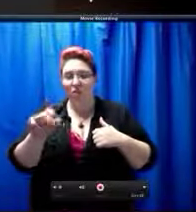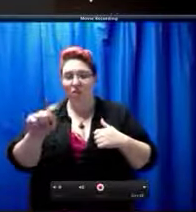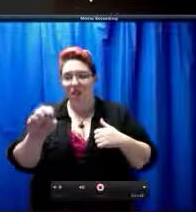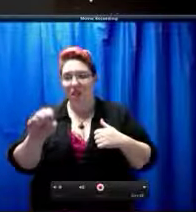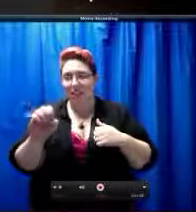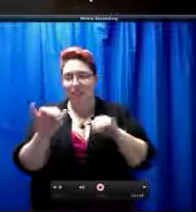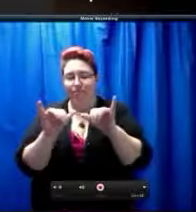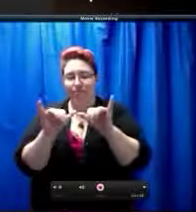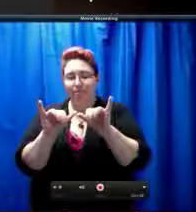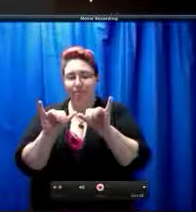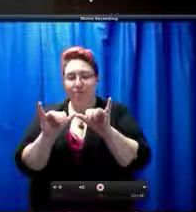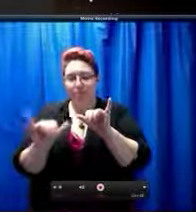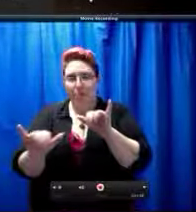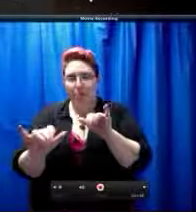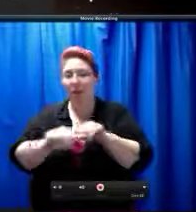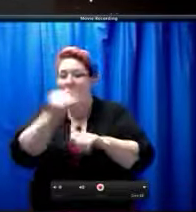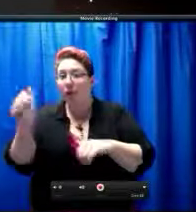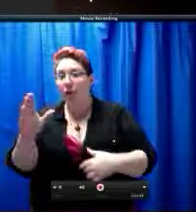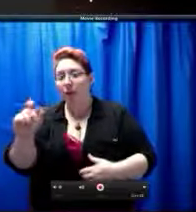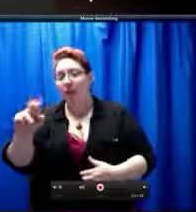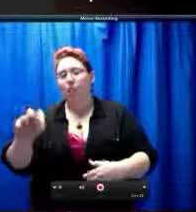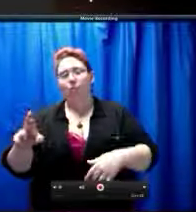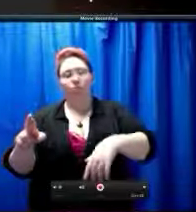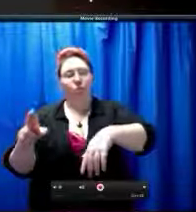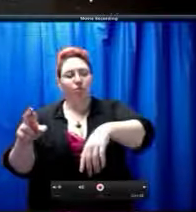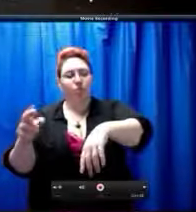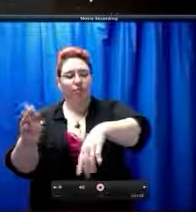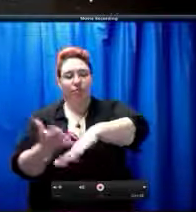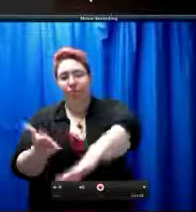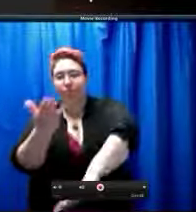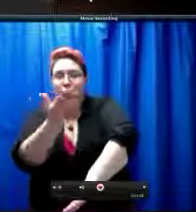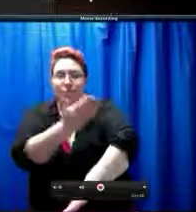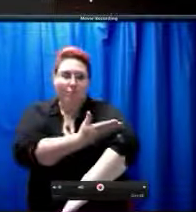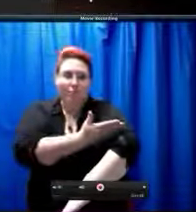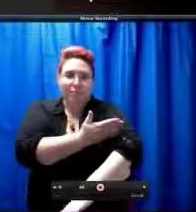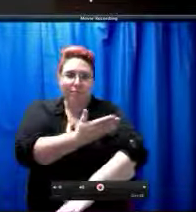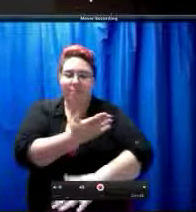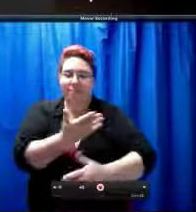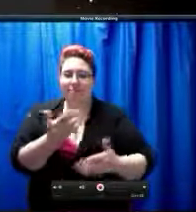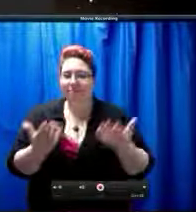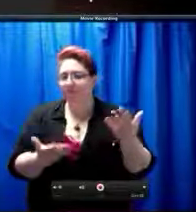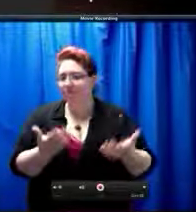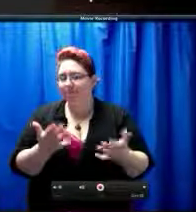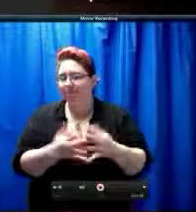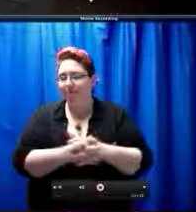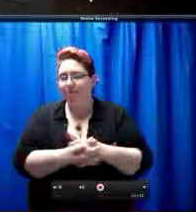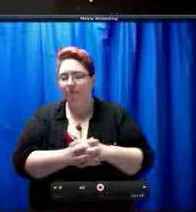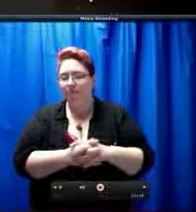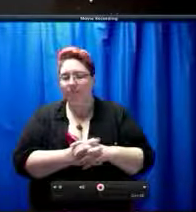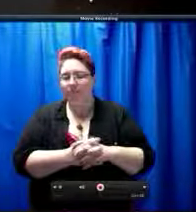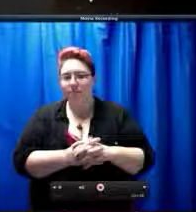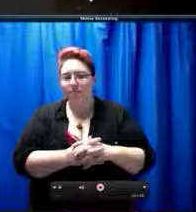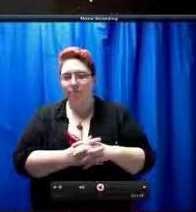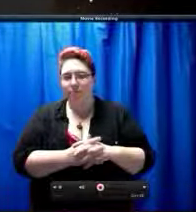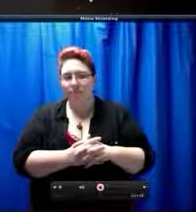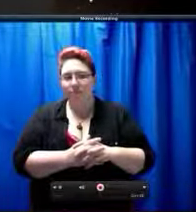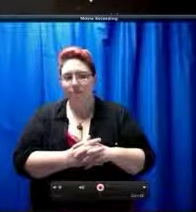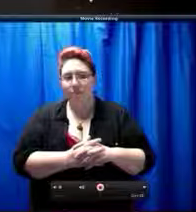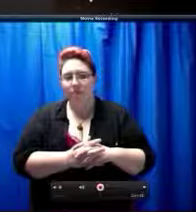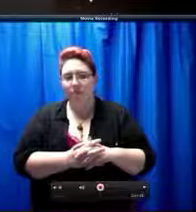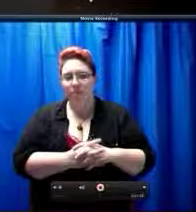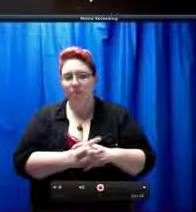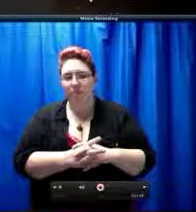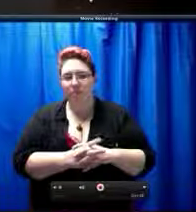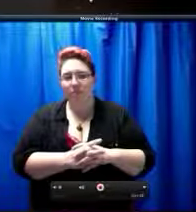although dentists have been taught in dental school to actually check for oral cancers, the unfortunate reality is that there's only about 7% of the